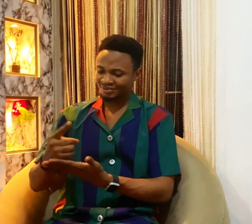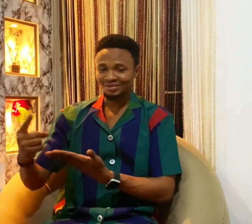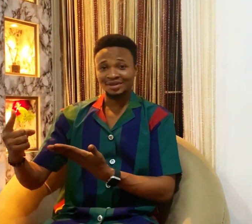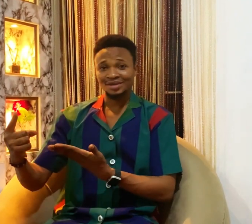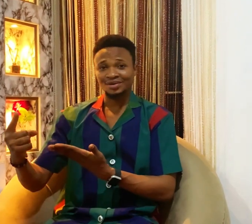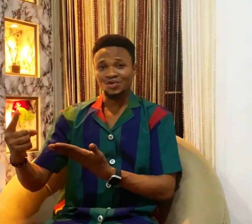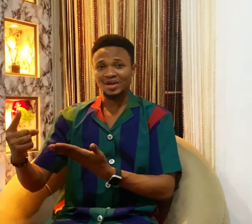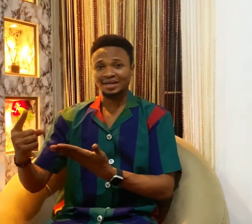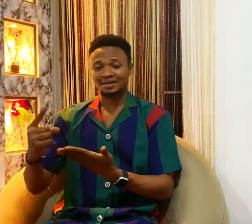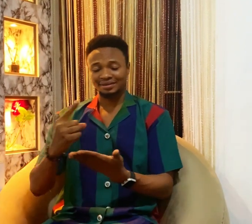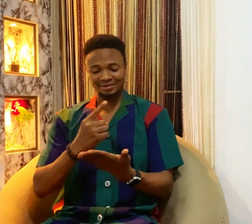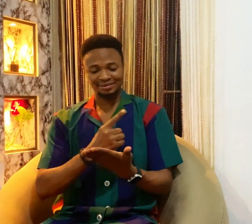Week.